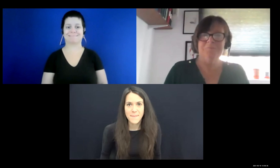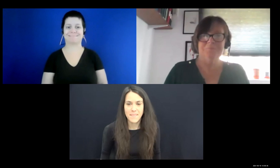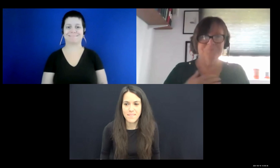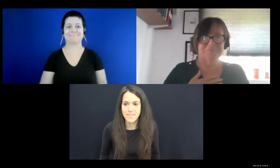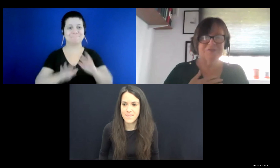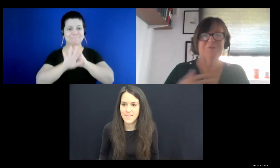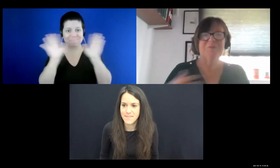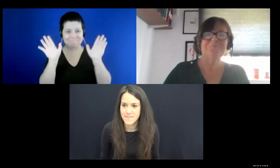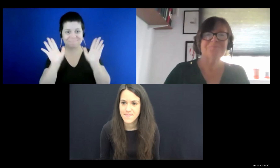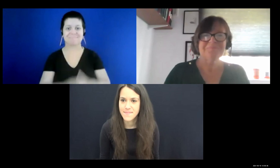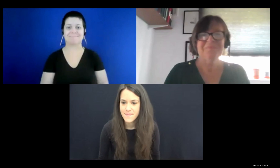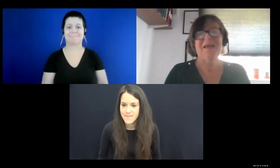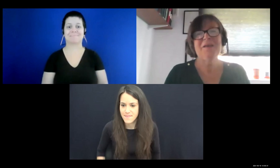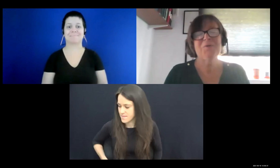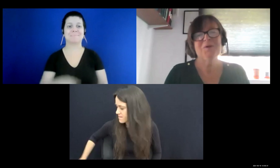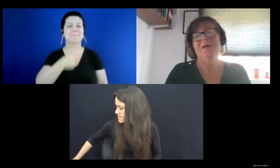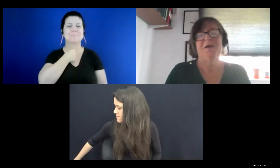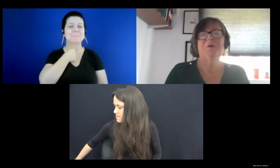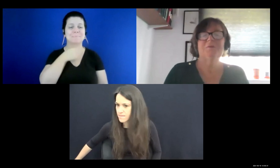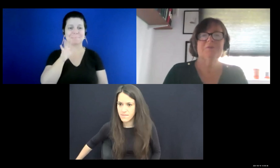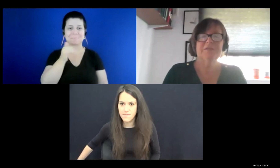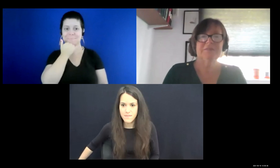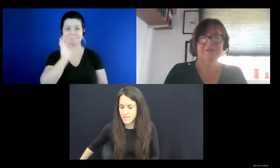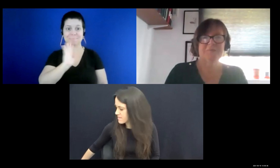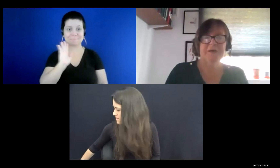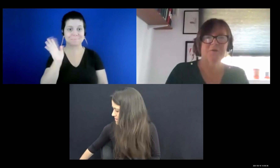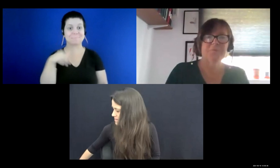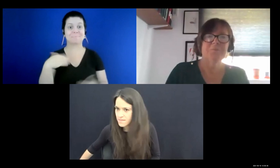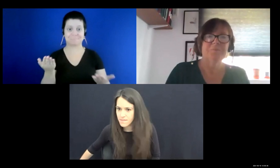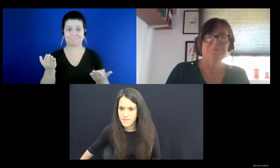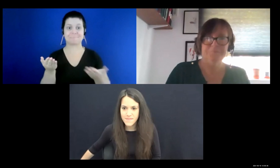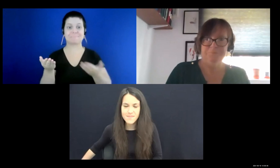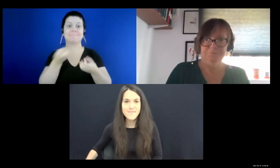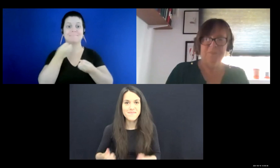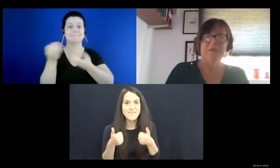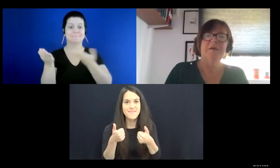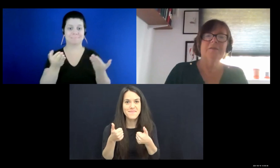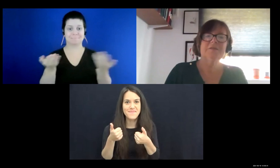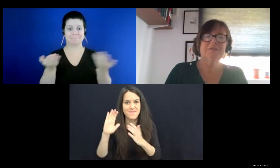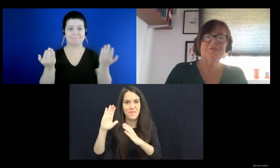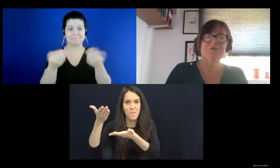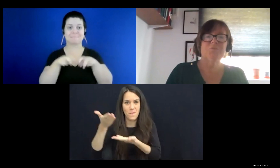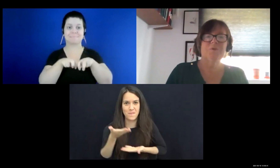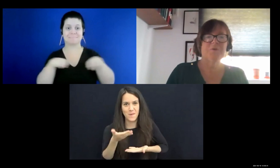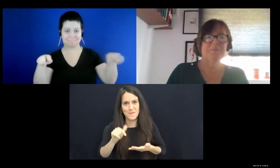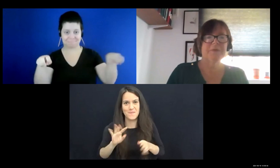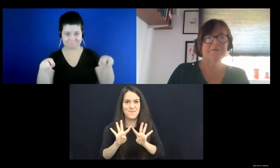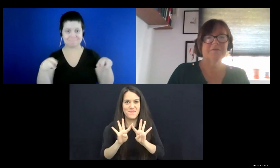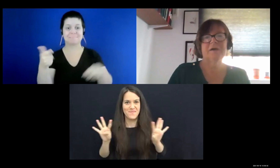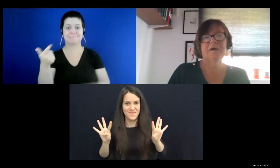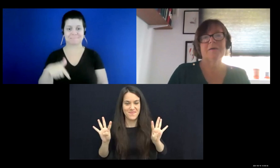Hello, excuse me. Hello, and welcome to this next panel. In this session, we